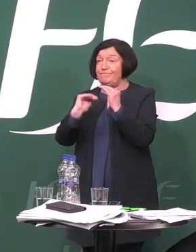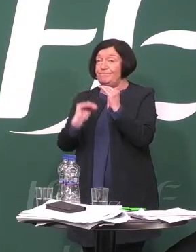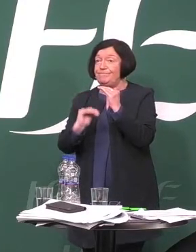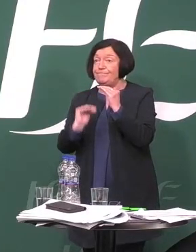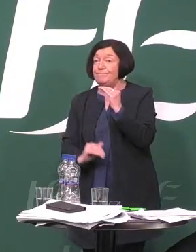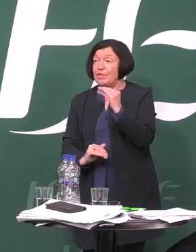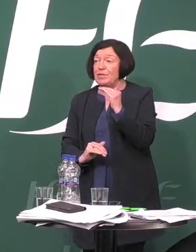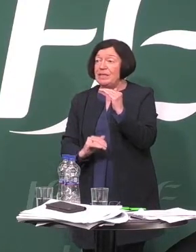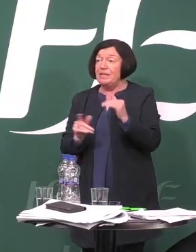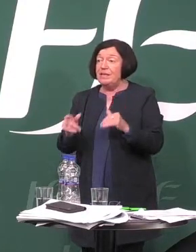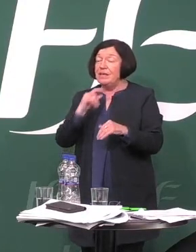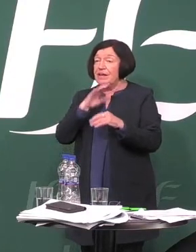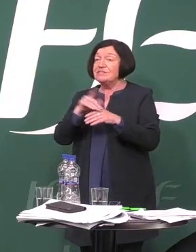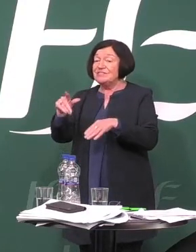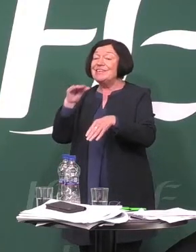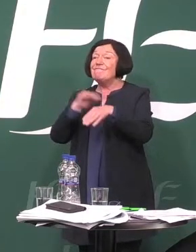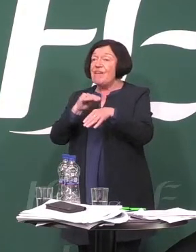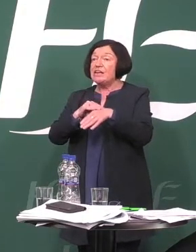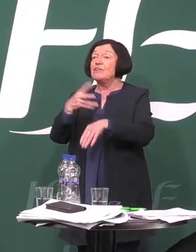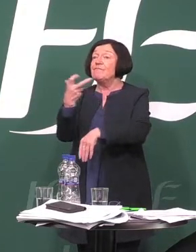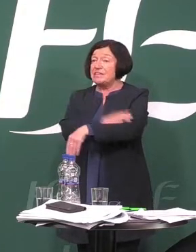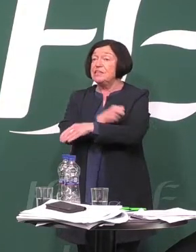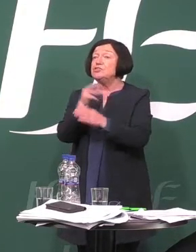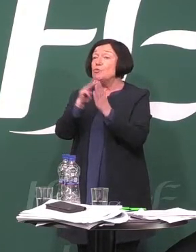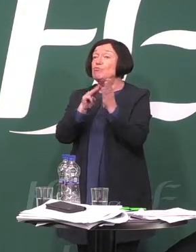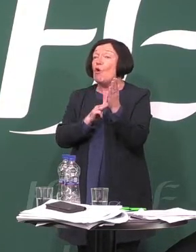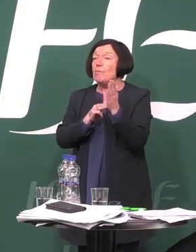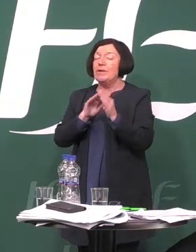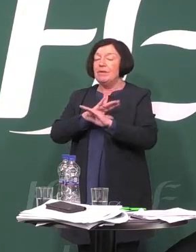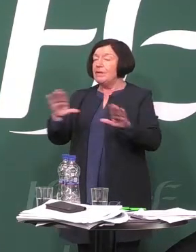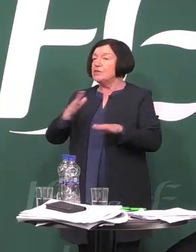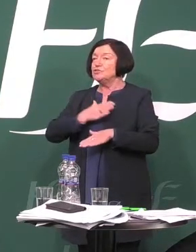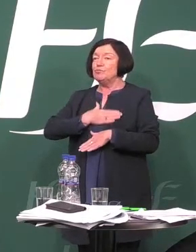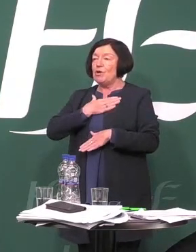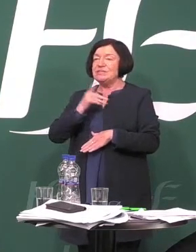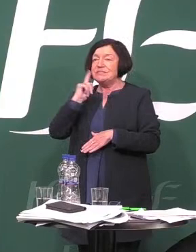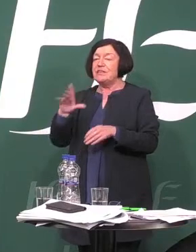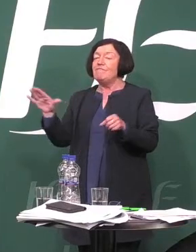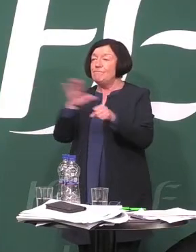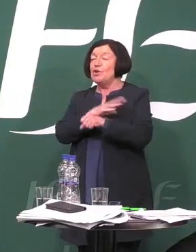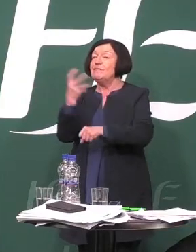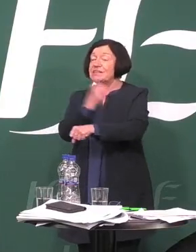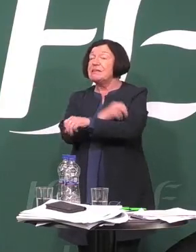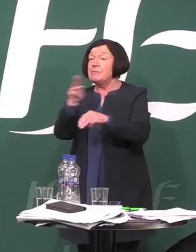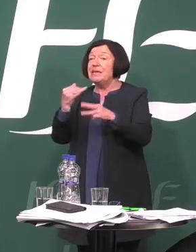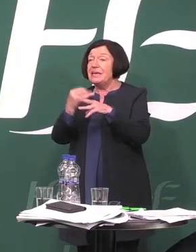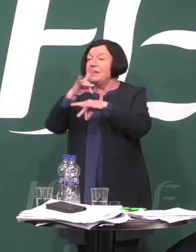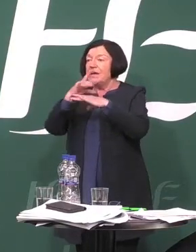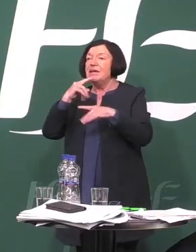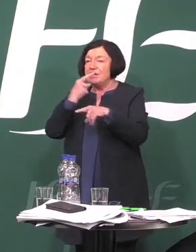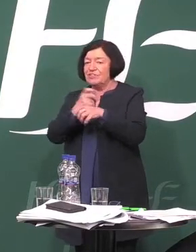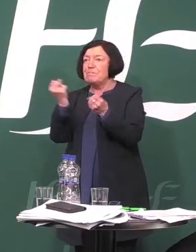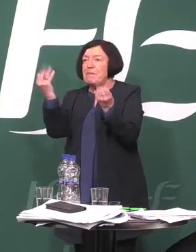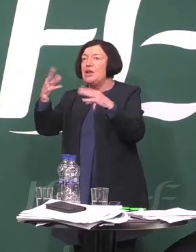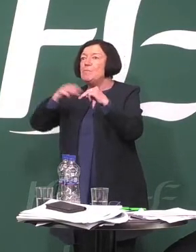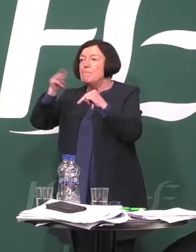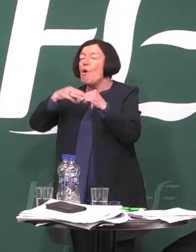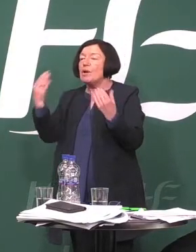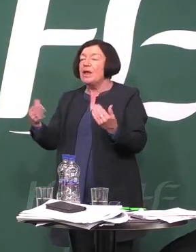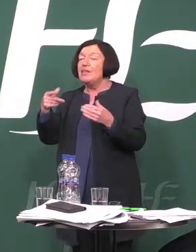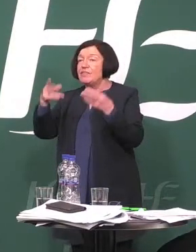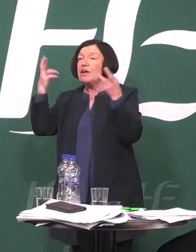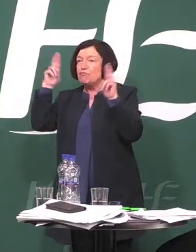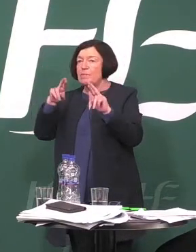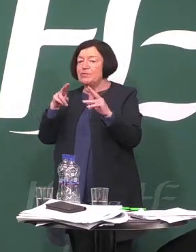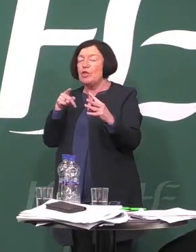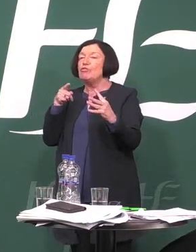number of cases, so because of the effective vaccination programme. So it won't be a surprise for us to see fully vaccinated people come into hospital because there's many more of them now, and that represents